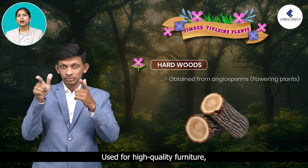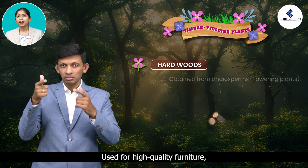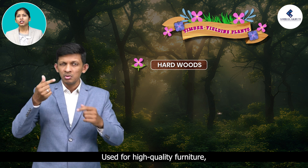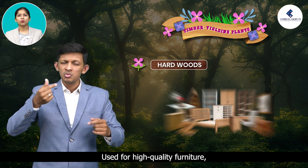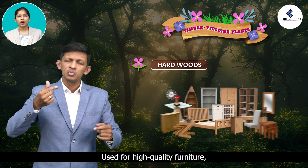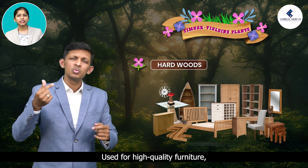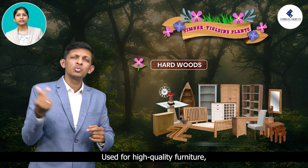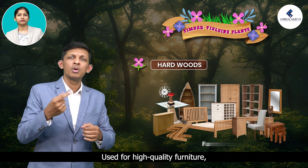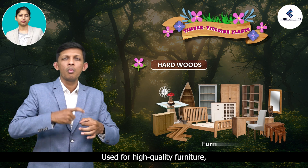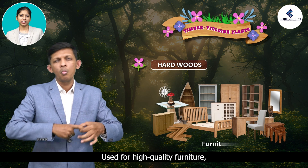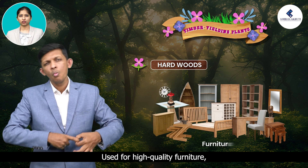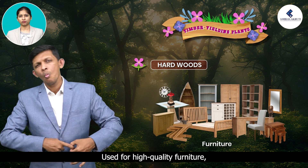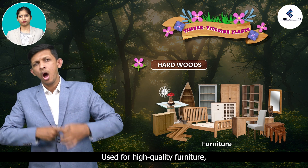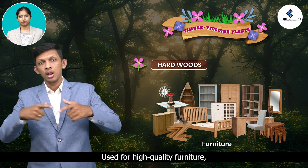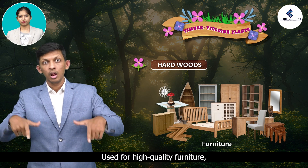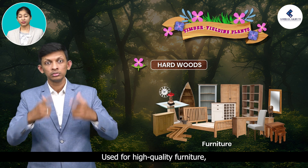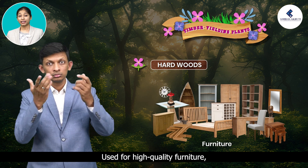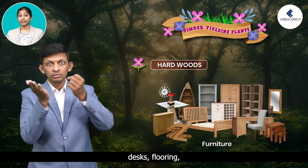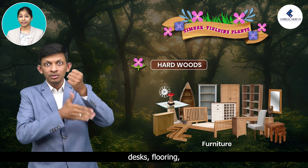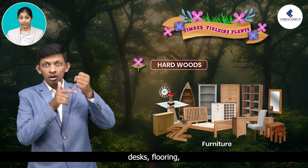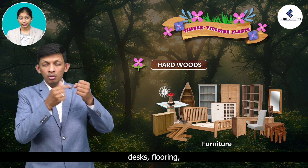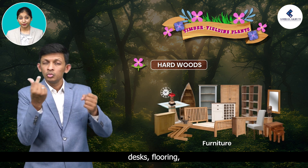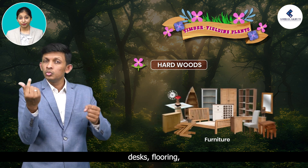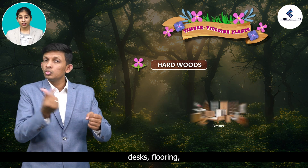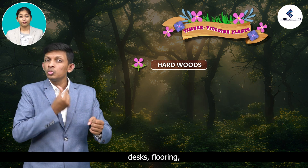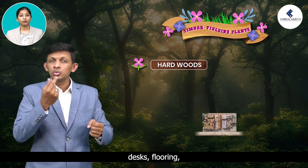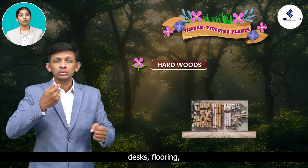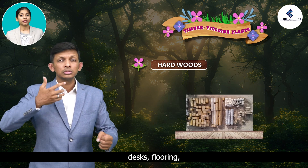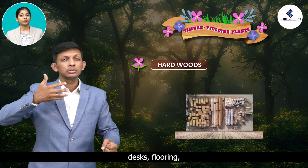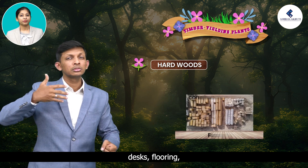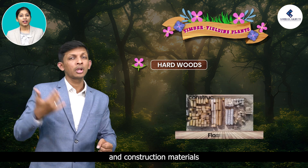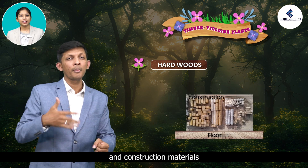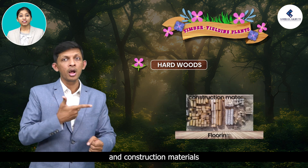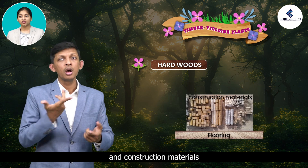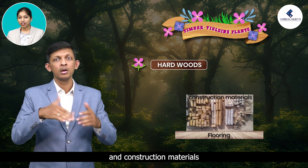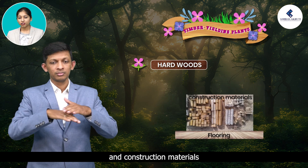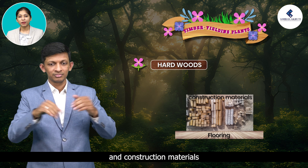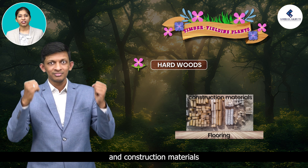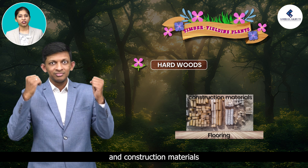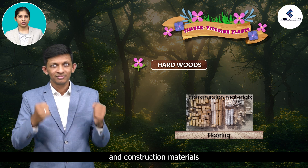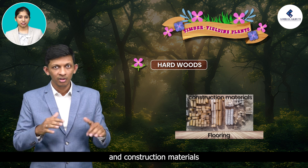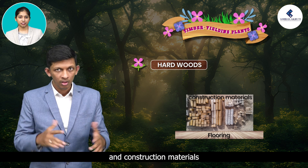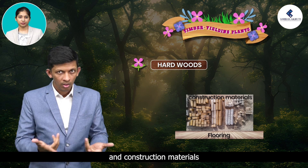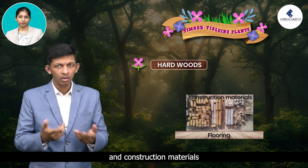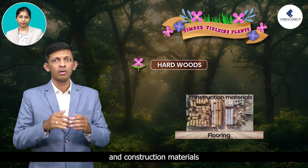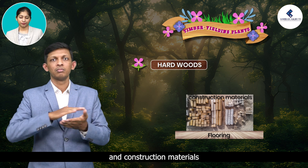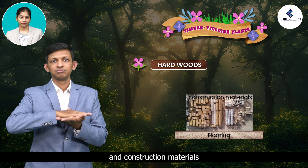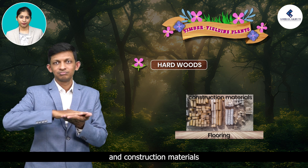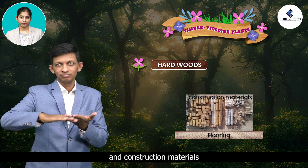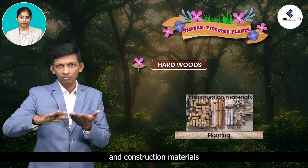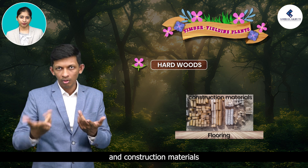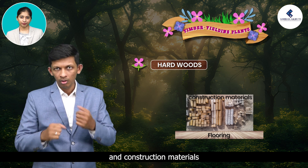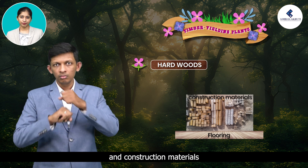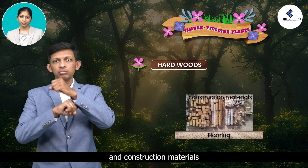Used for high quality furniture, desks, flooring, and construction materials.